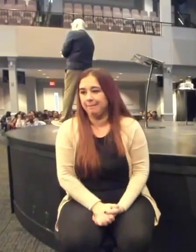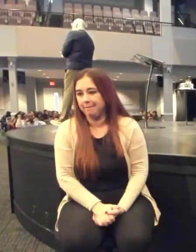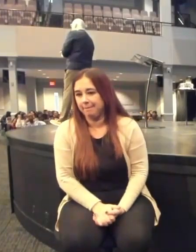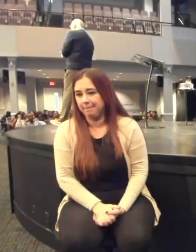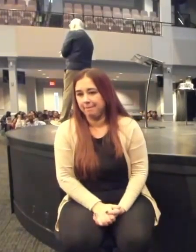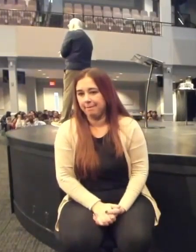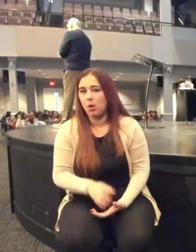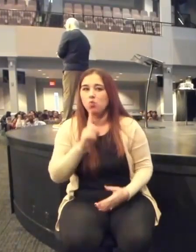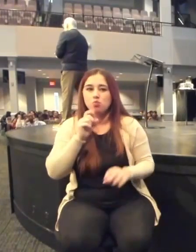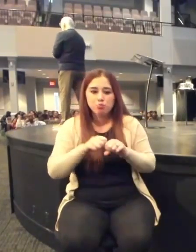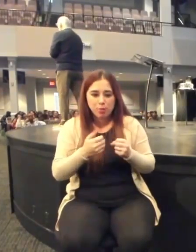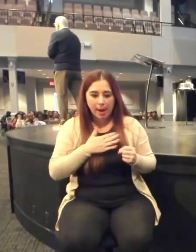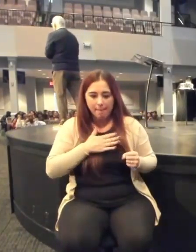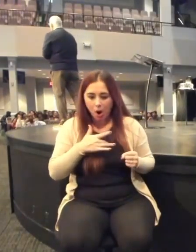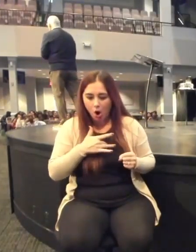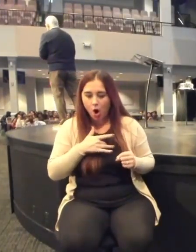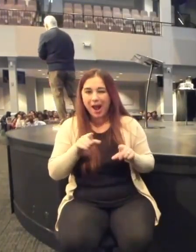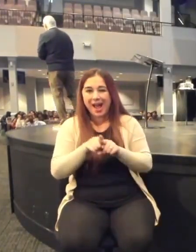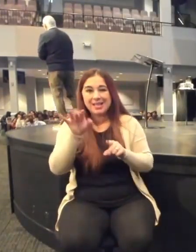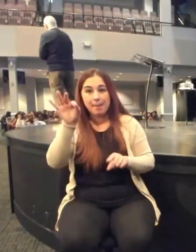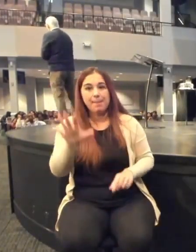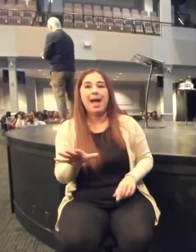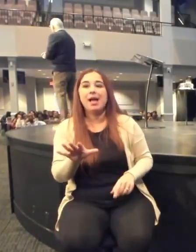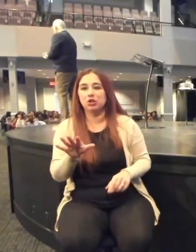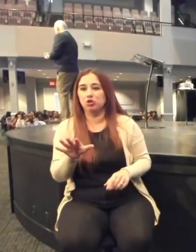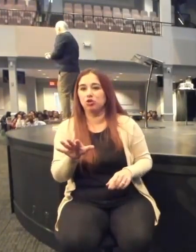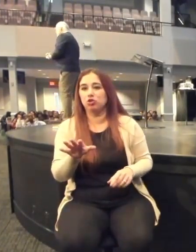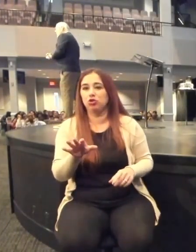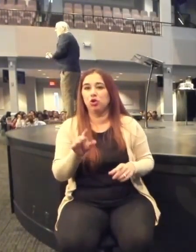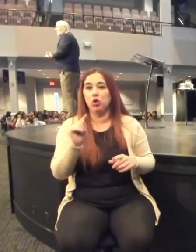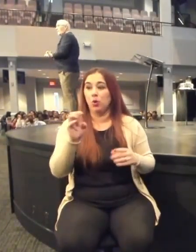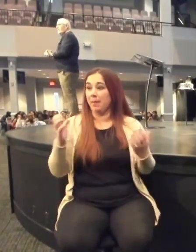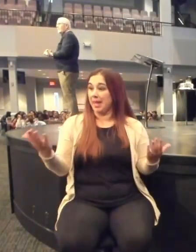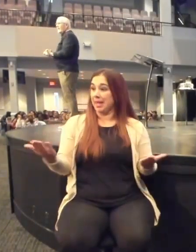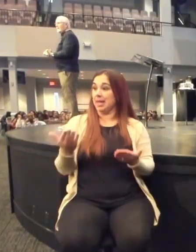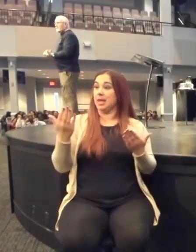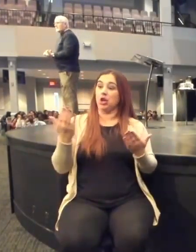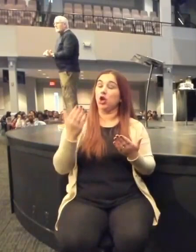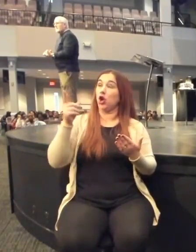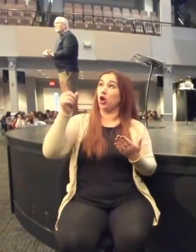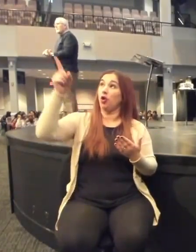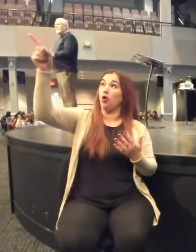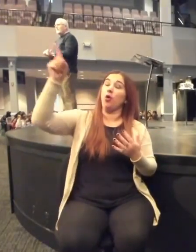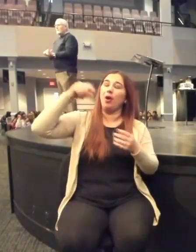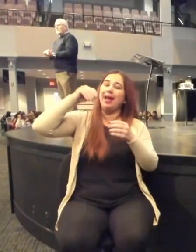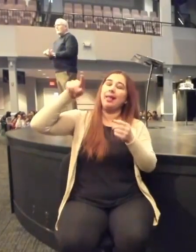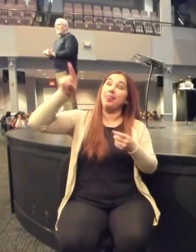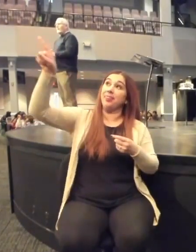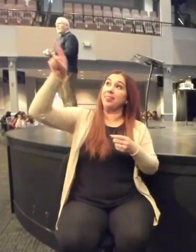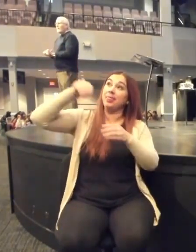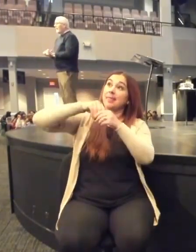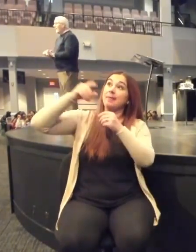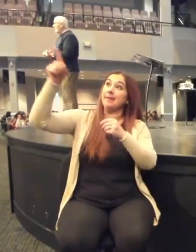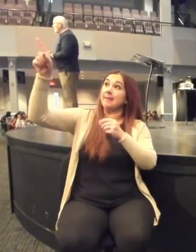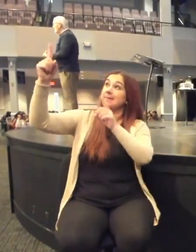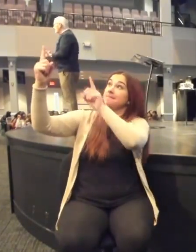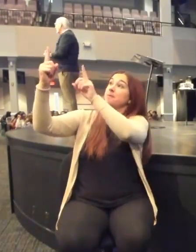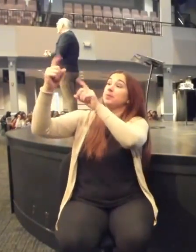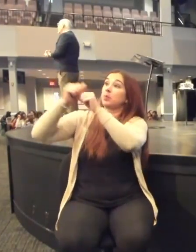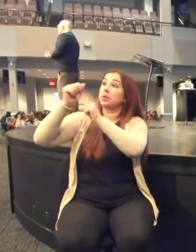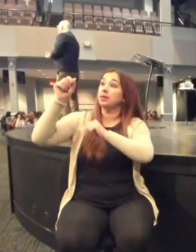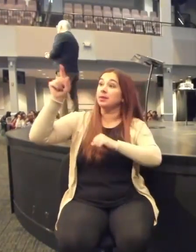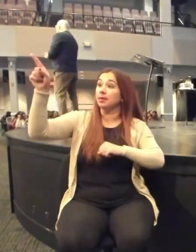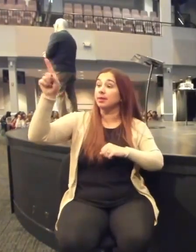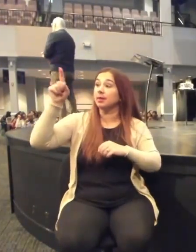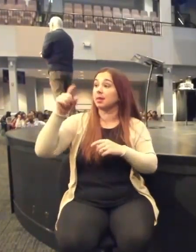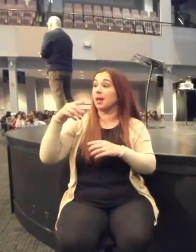It would break my heart as a pastor to stand before the Lord one day and to see some of you that are walking by and you sat